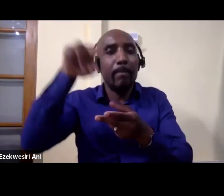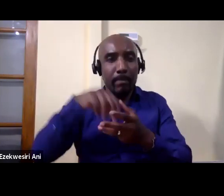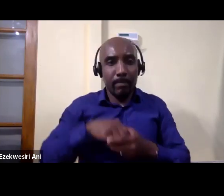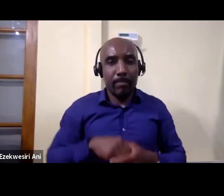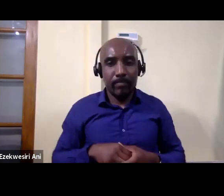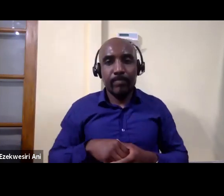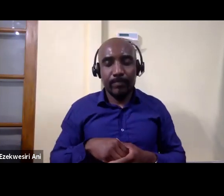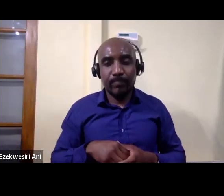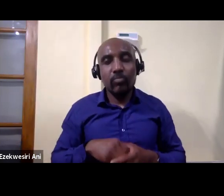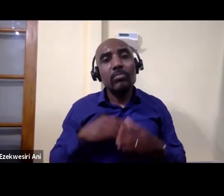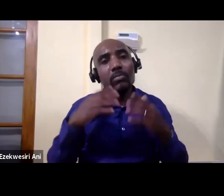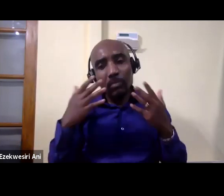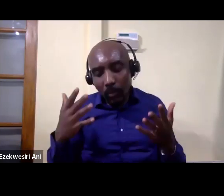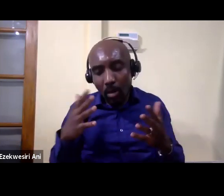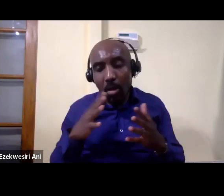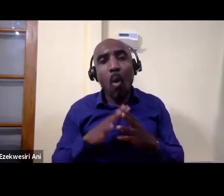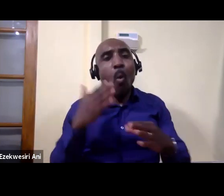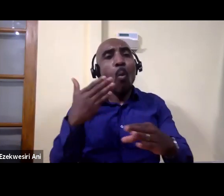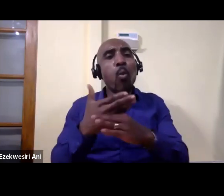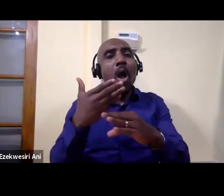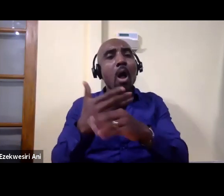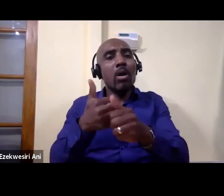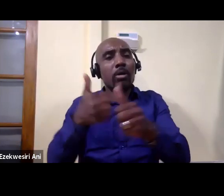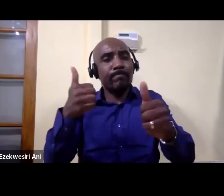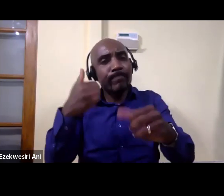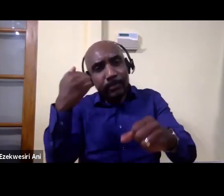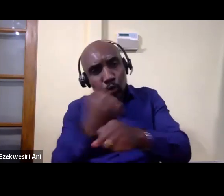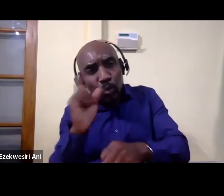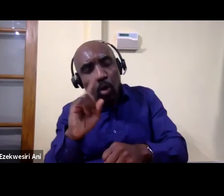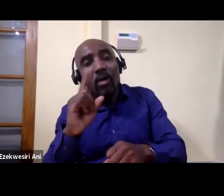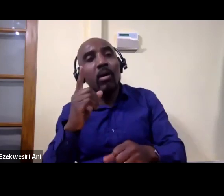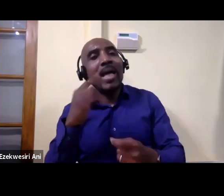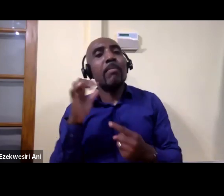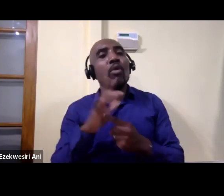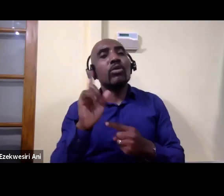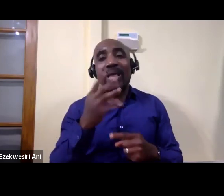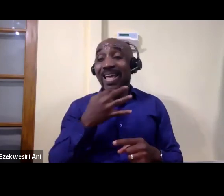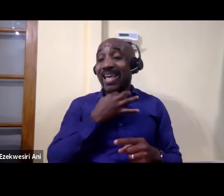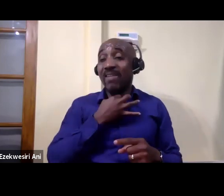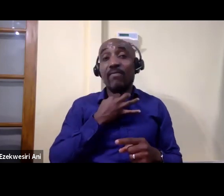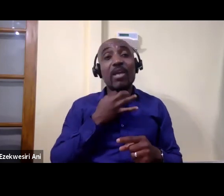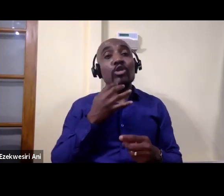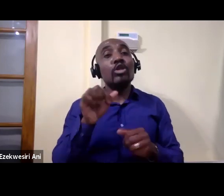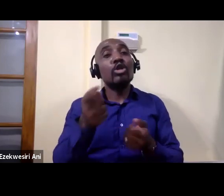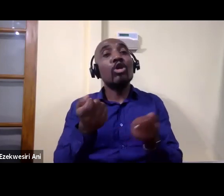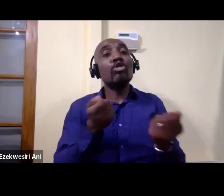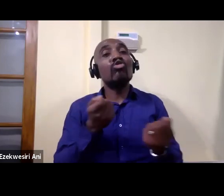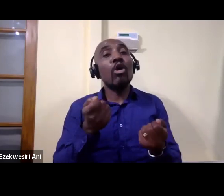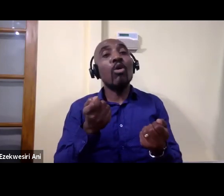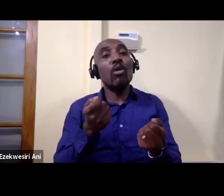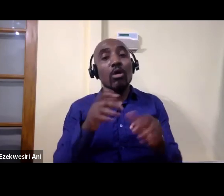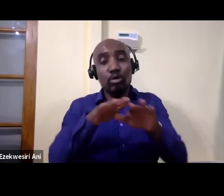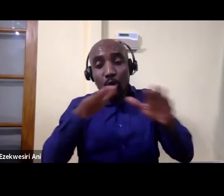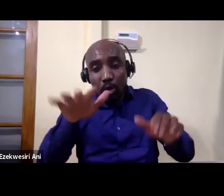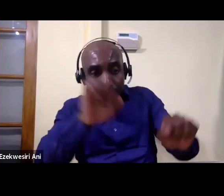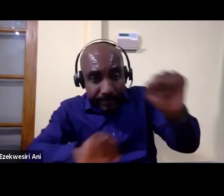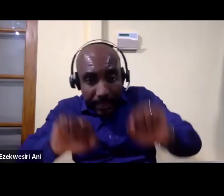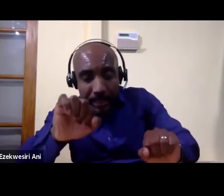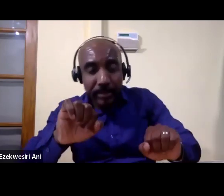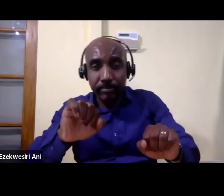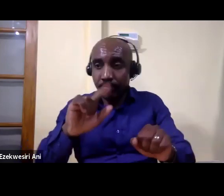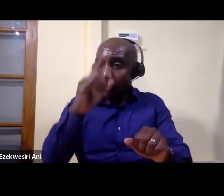done in workplaces, we clearly need very good infection control. So that means good cleaning of services, regular hand washing of people